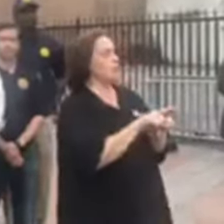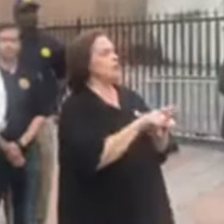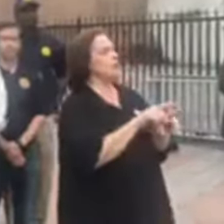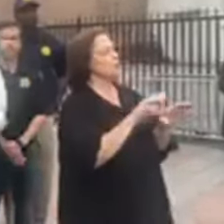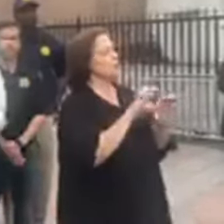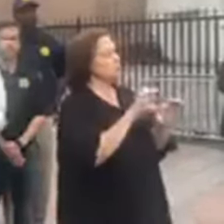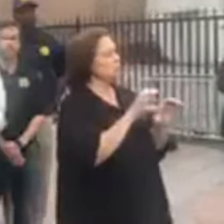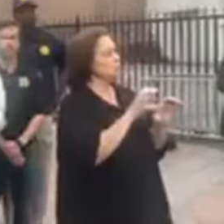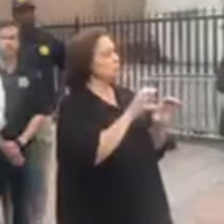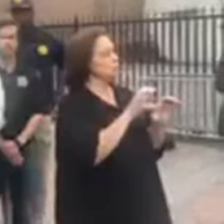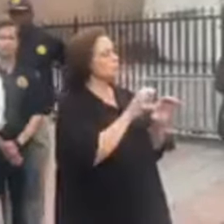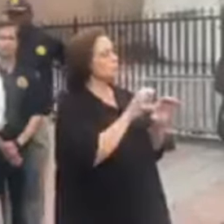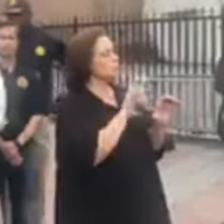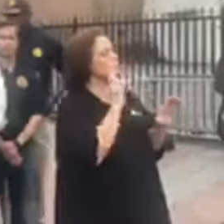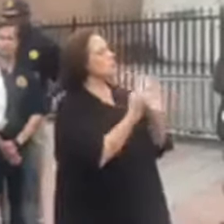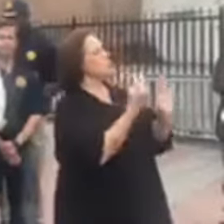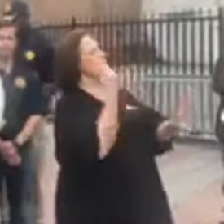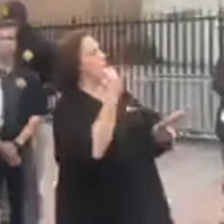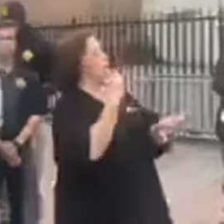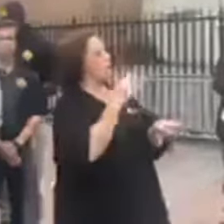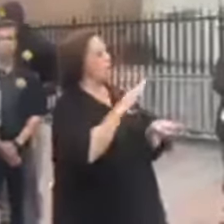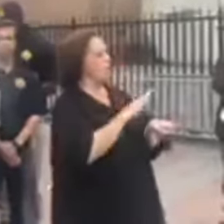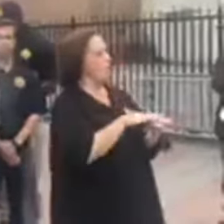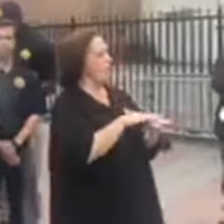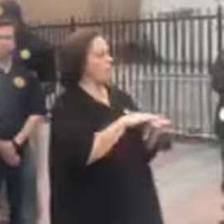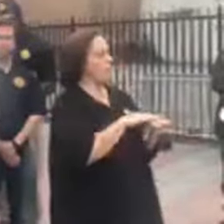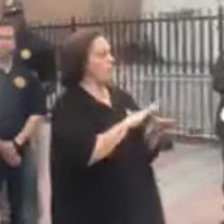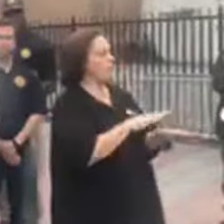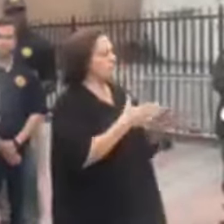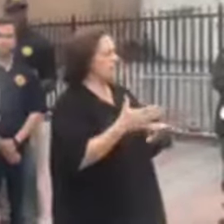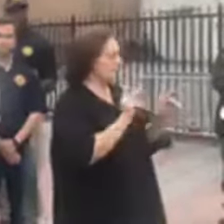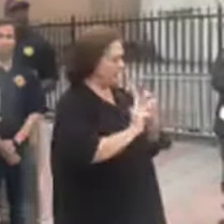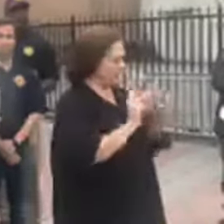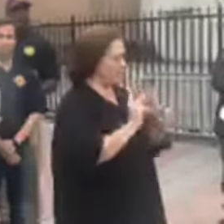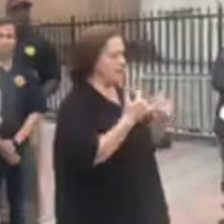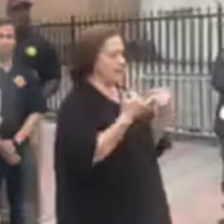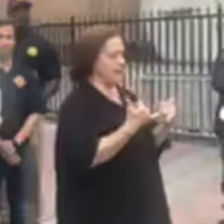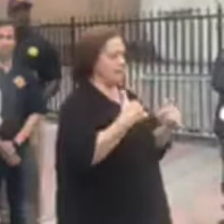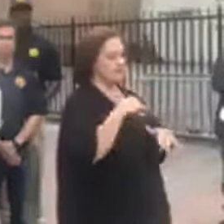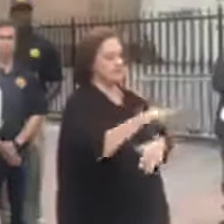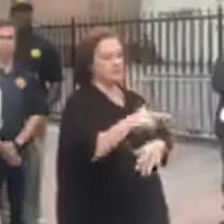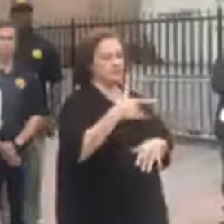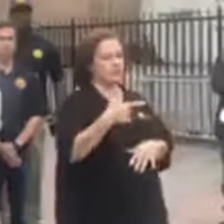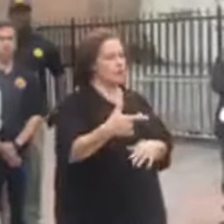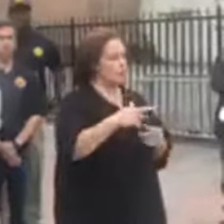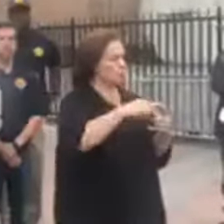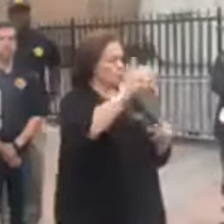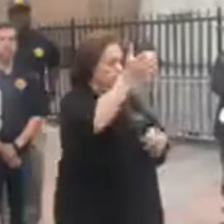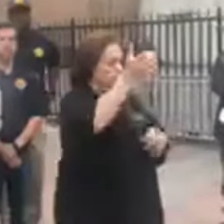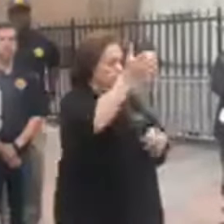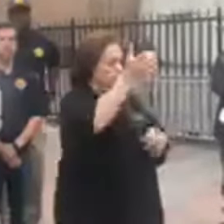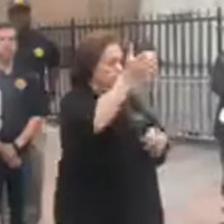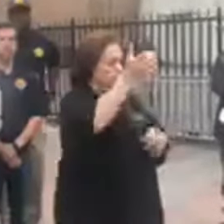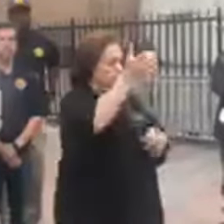on Friday. At this time, I'm going to turn it over to Chief Tim McConnell to give you